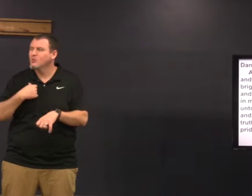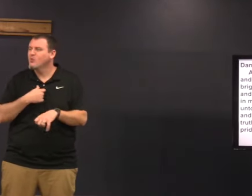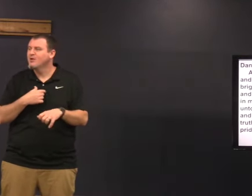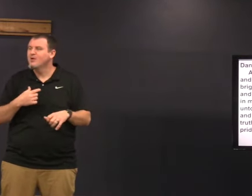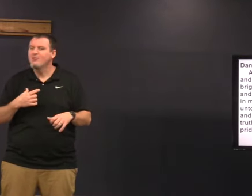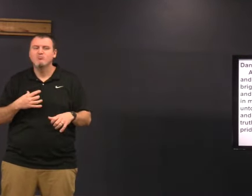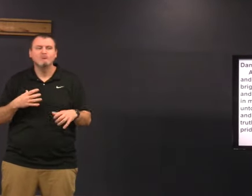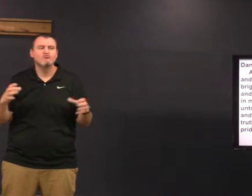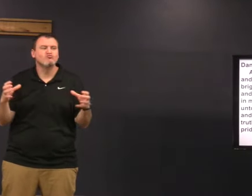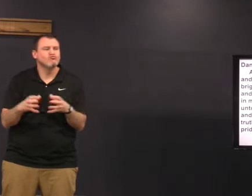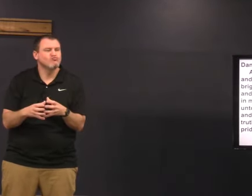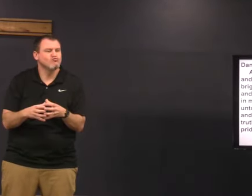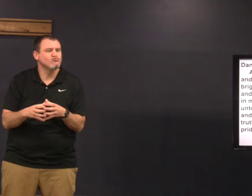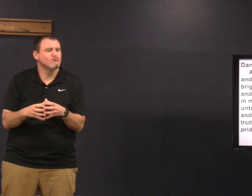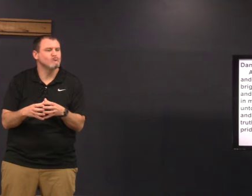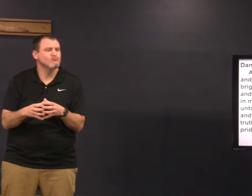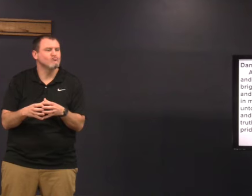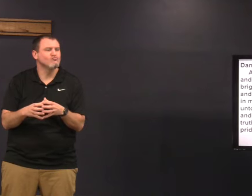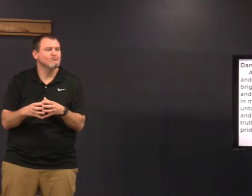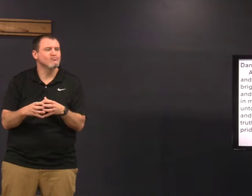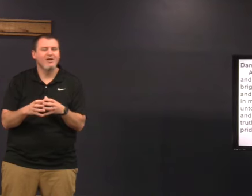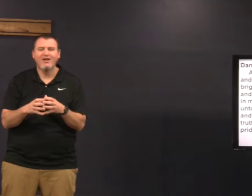We gather as church.